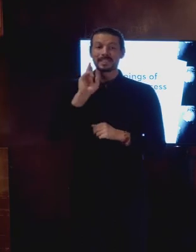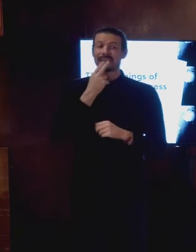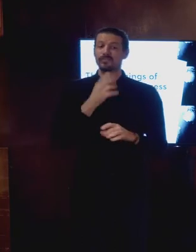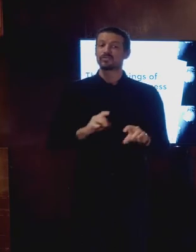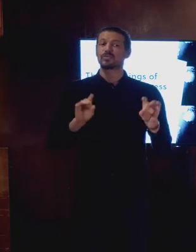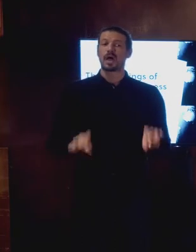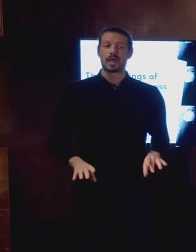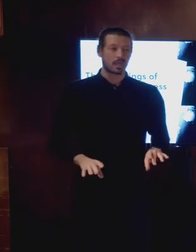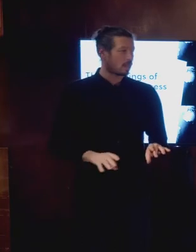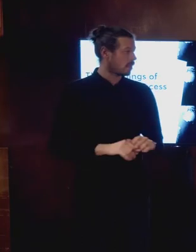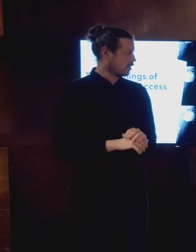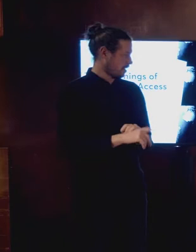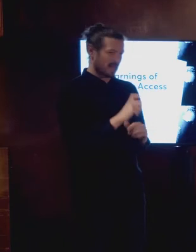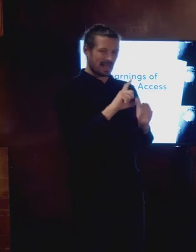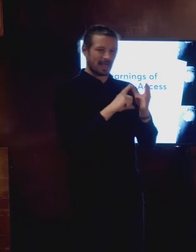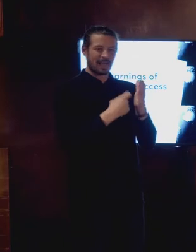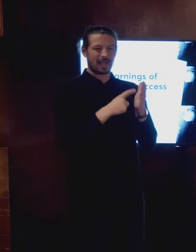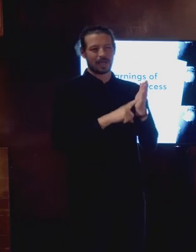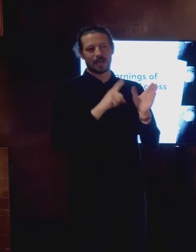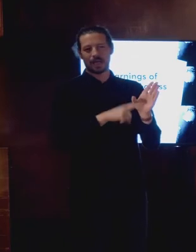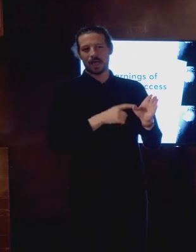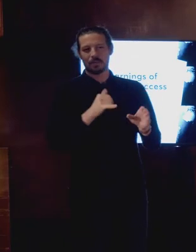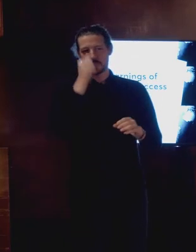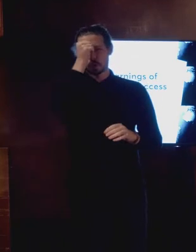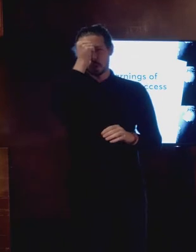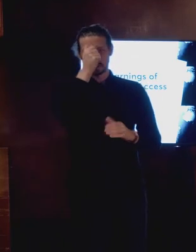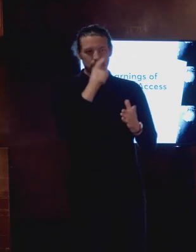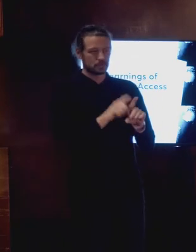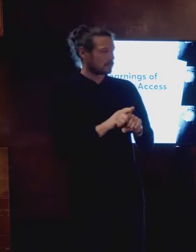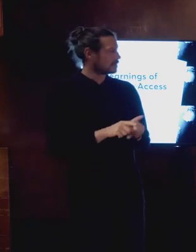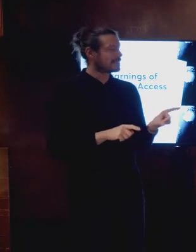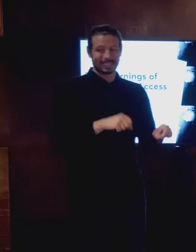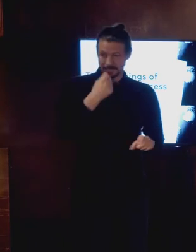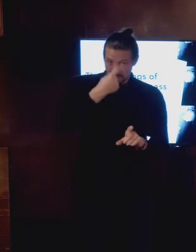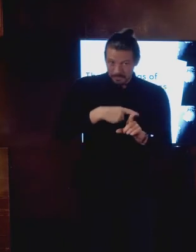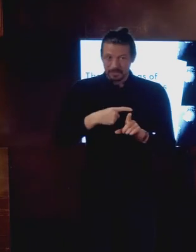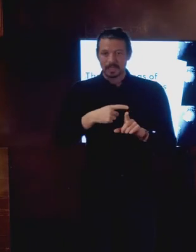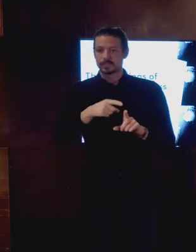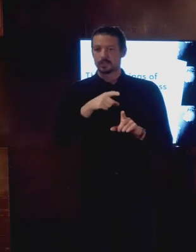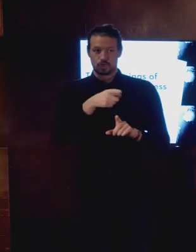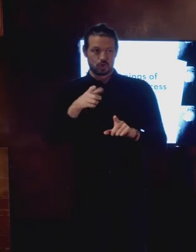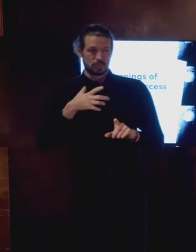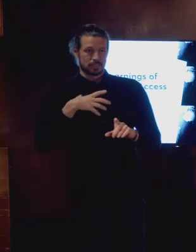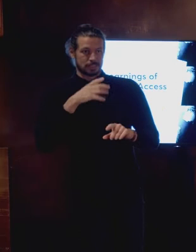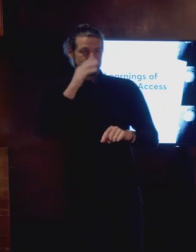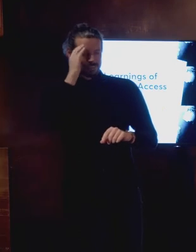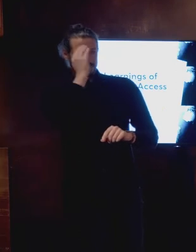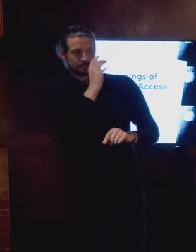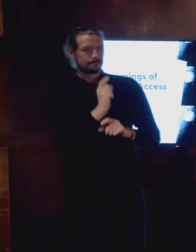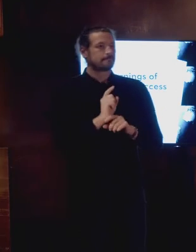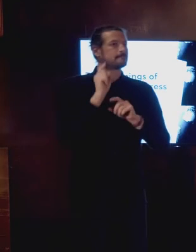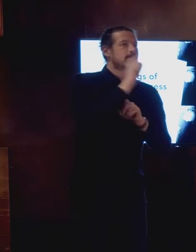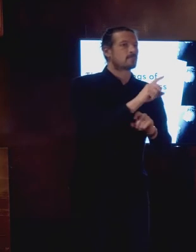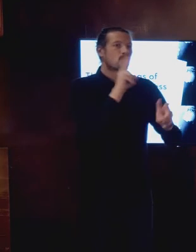Australia, there's, Carly probably knows a good few too. Yeah, and I also think it's about getting out and seeing the work. And I